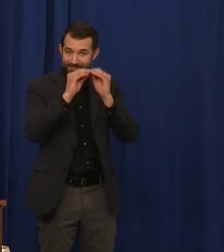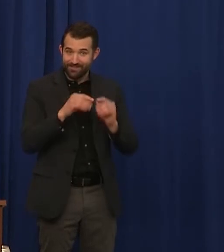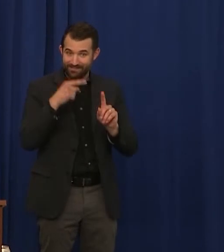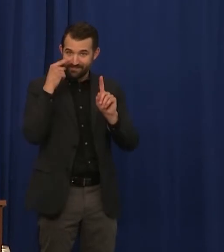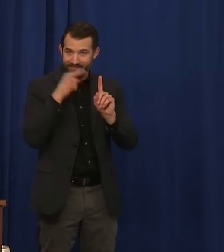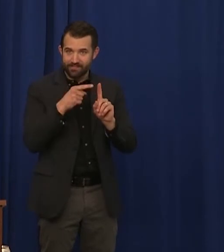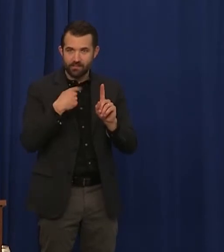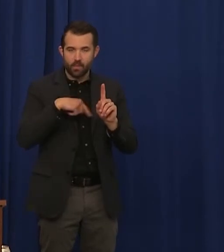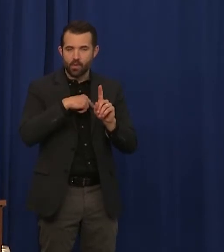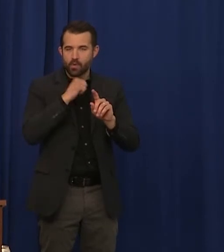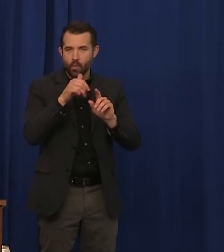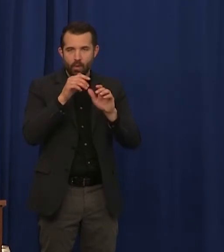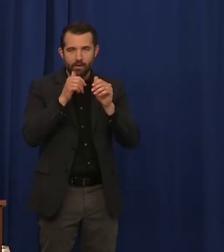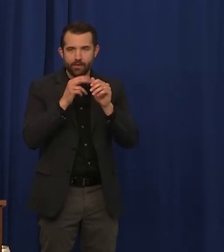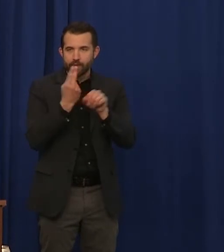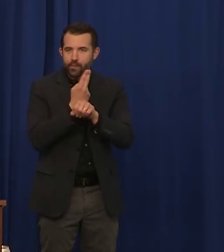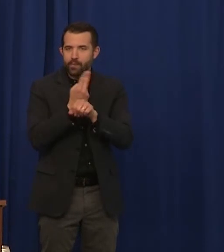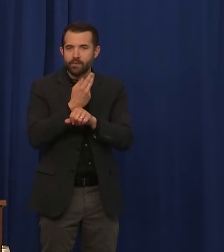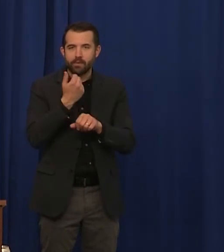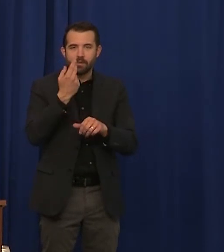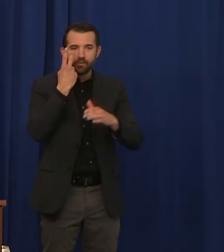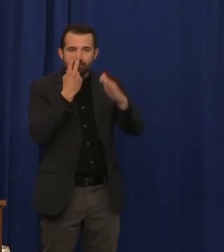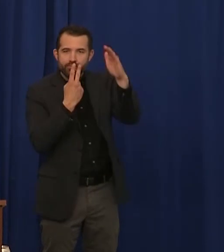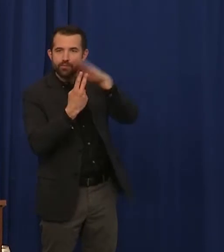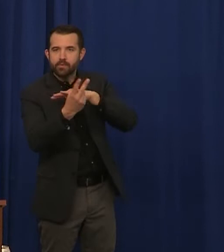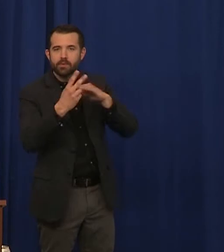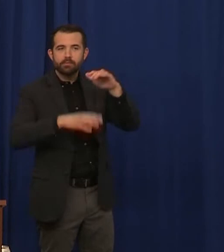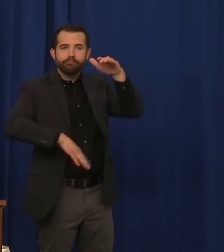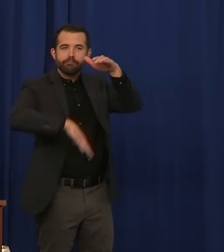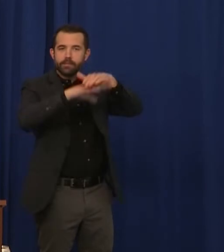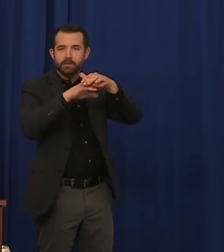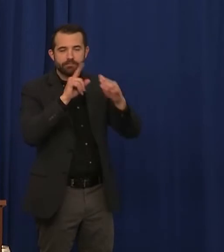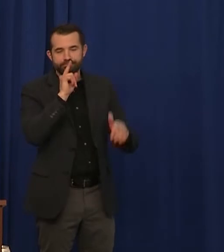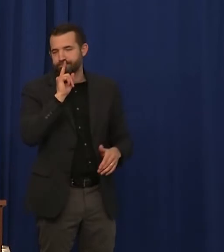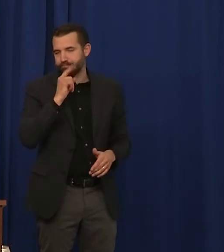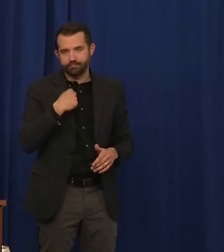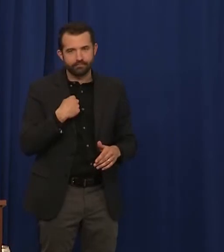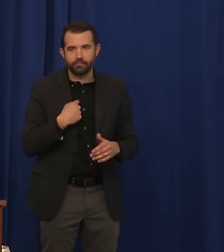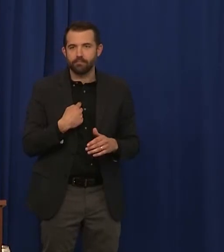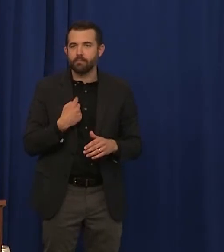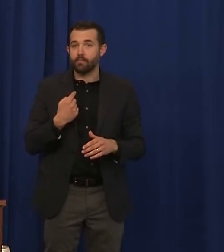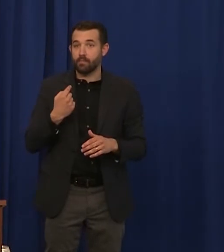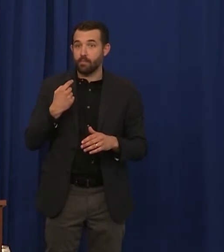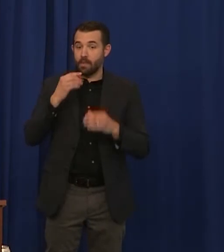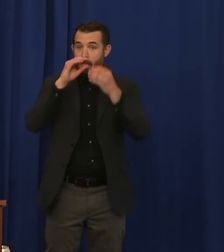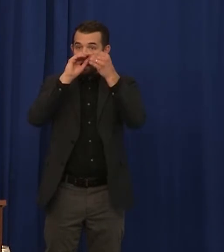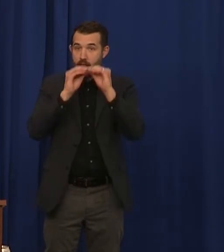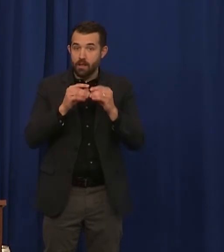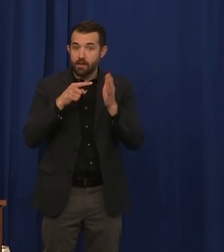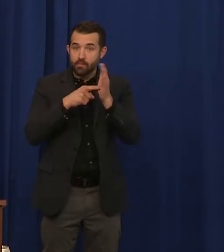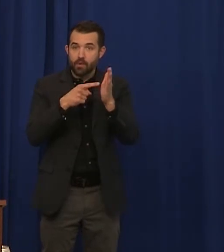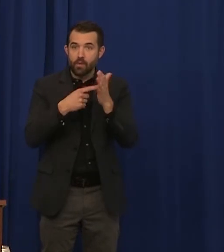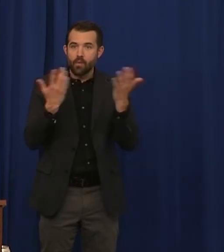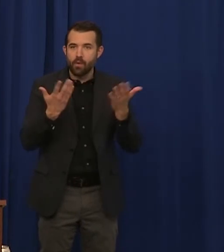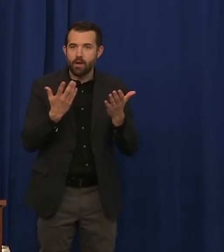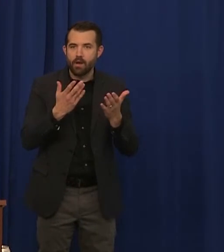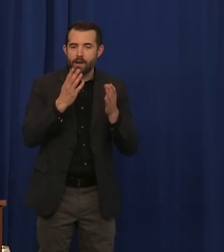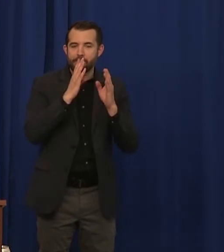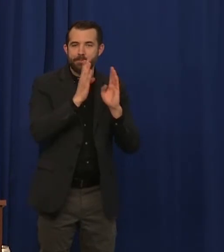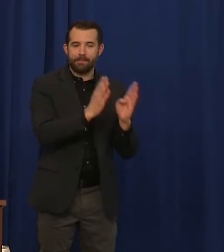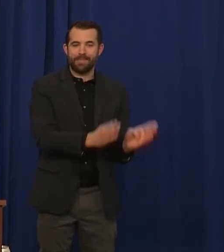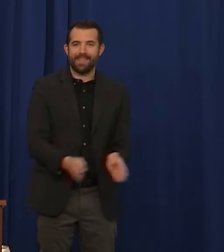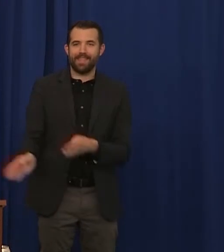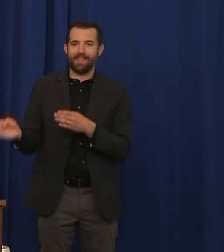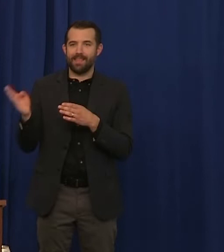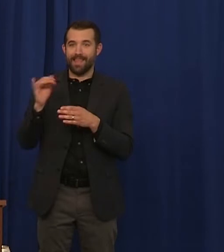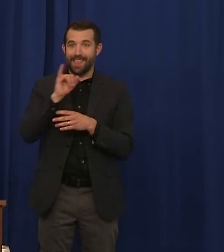the peak. We use them to plan for our response depending on what that peak might be. So we use models